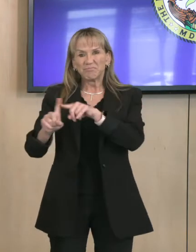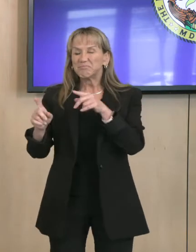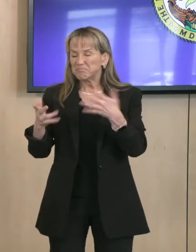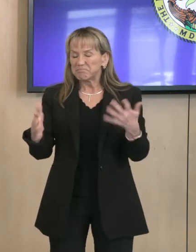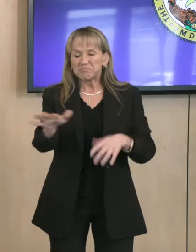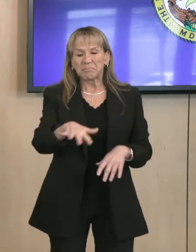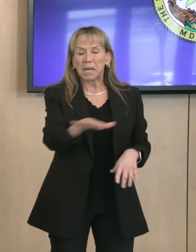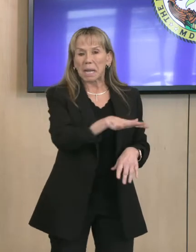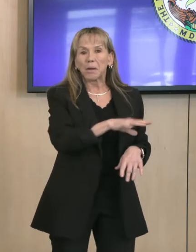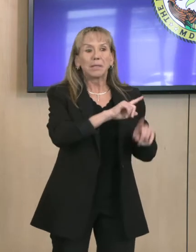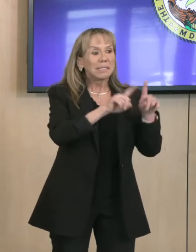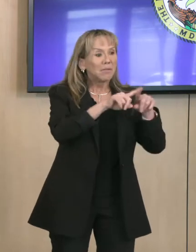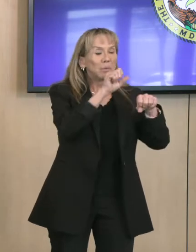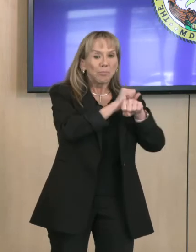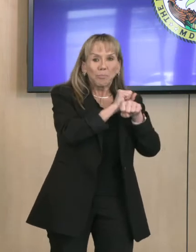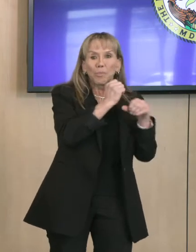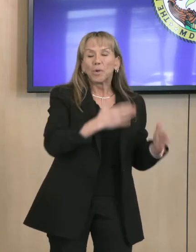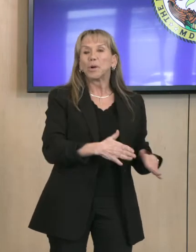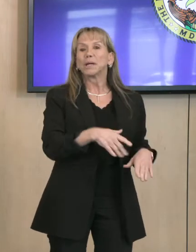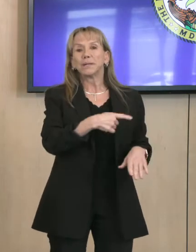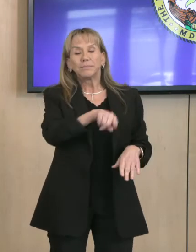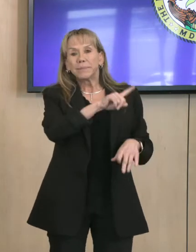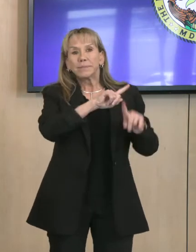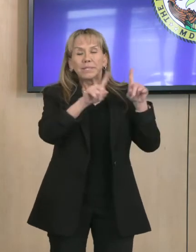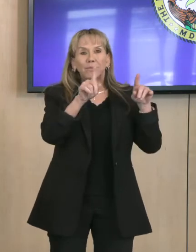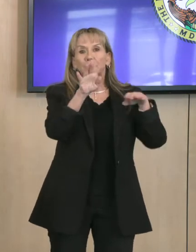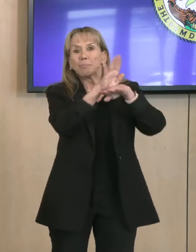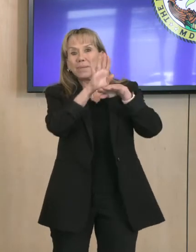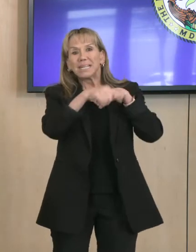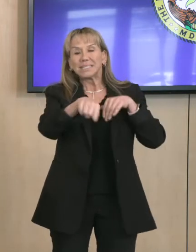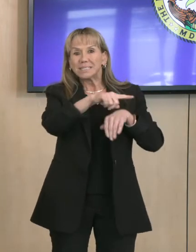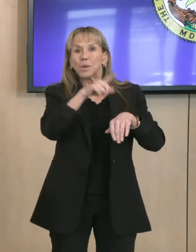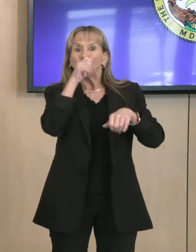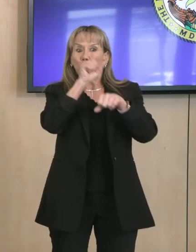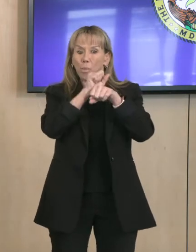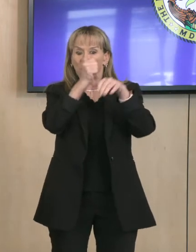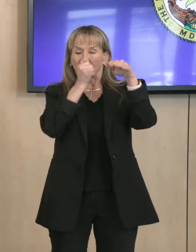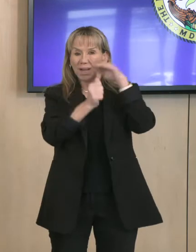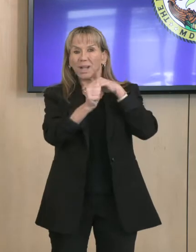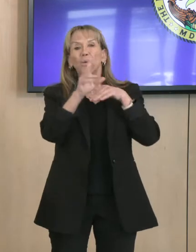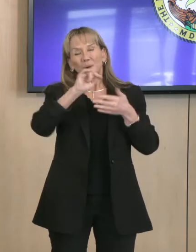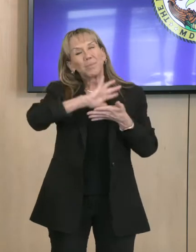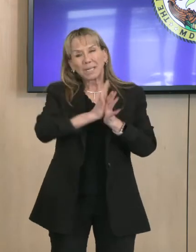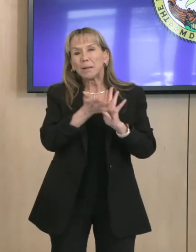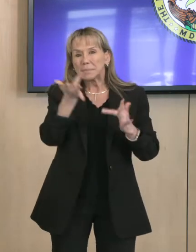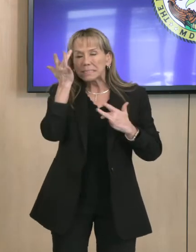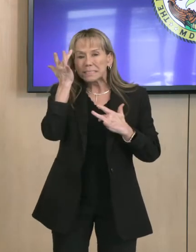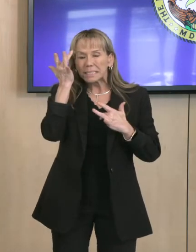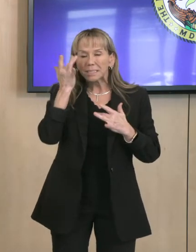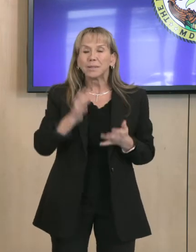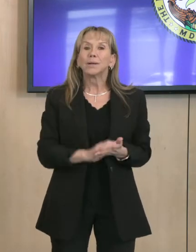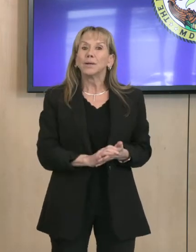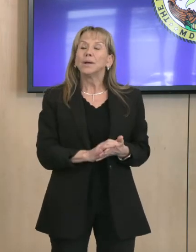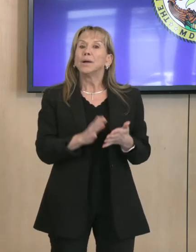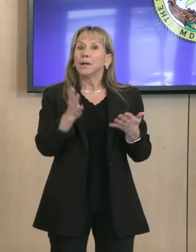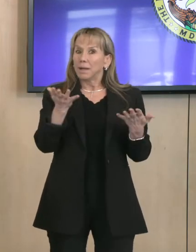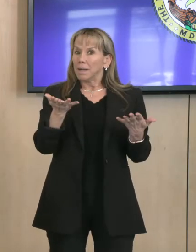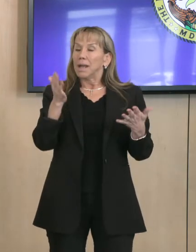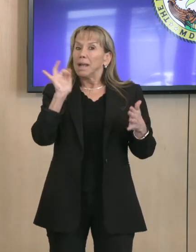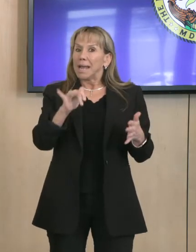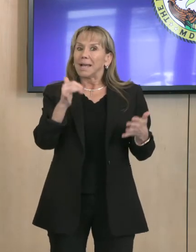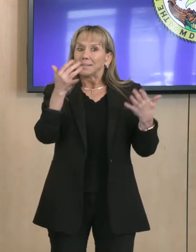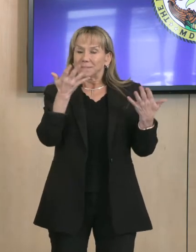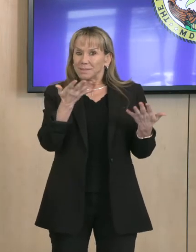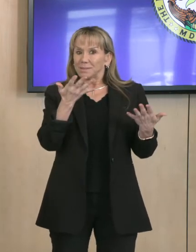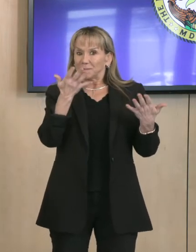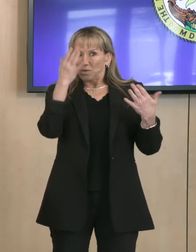in various types of business sectors that unfortunately became sick during this pandemic. That's why we've